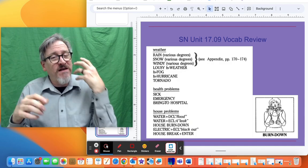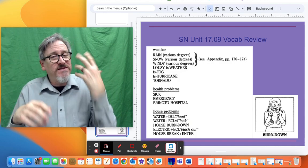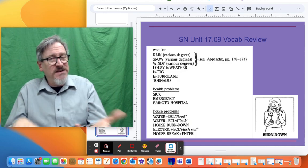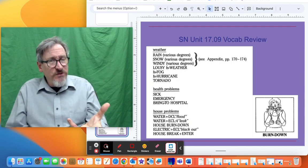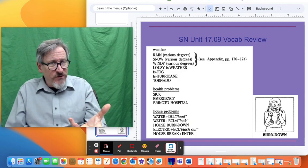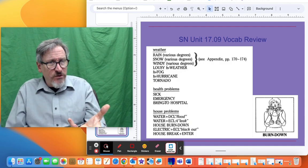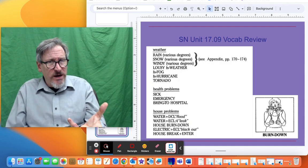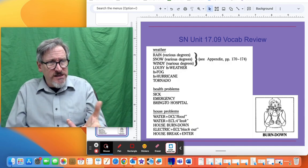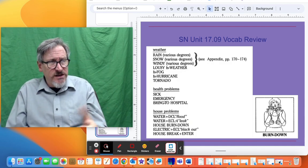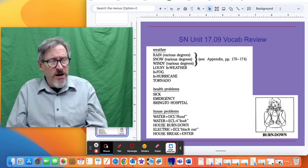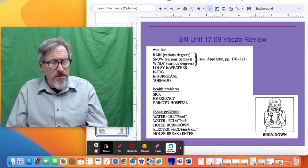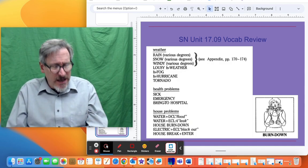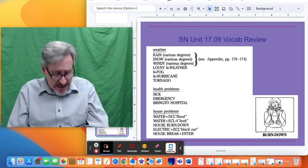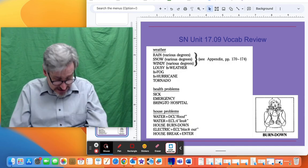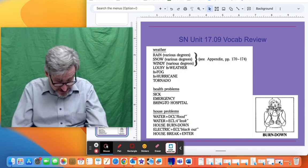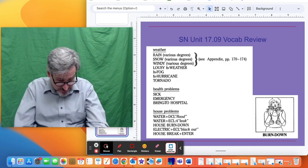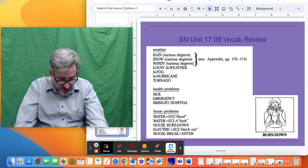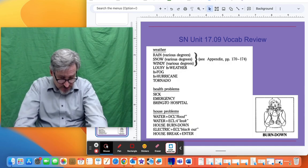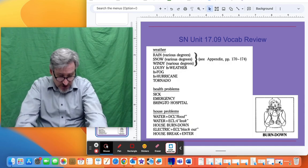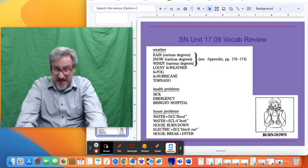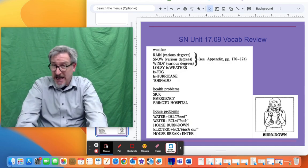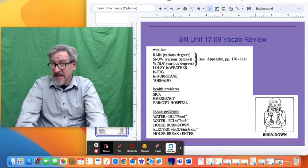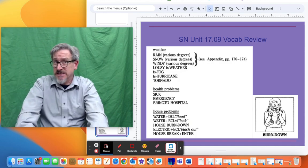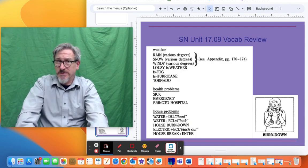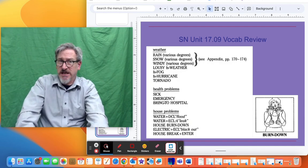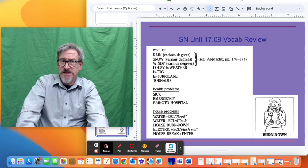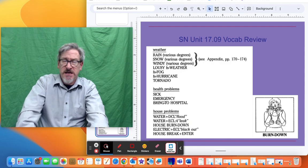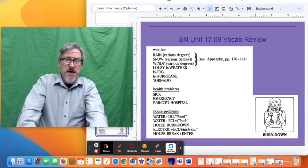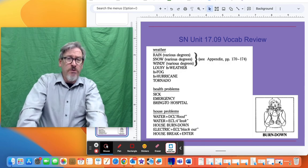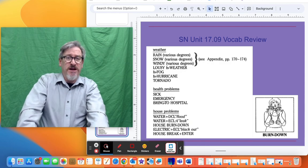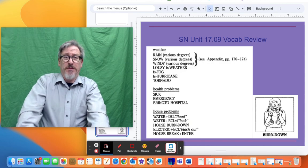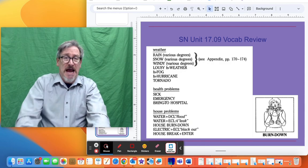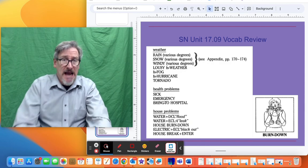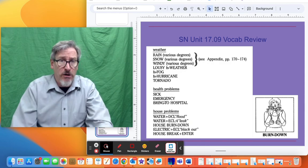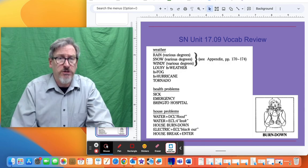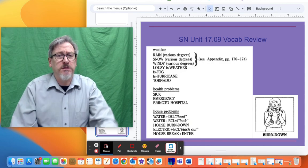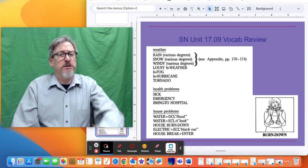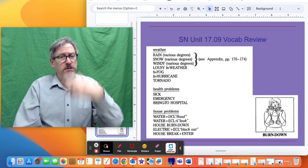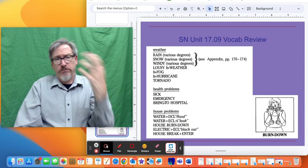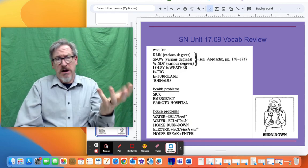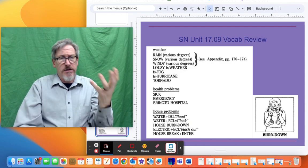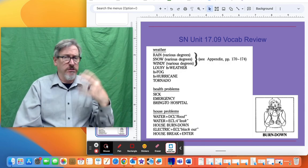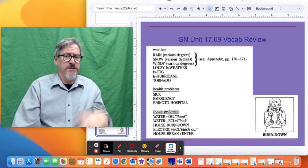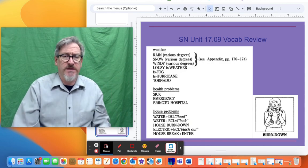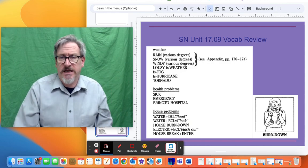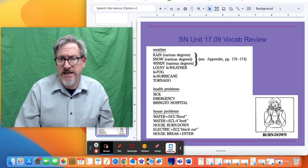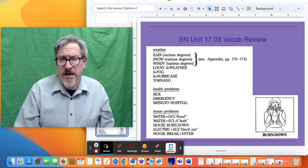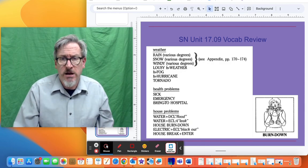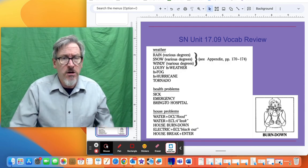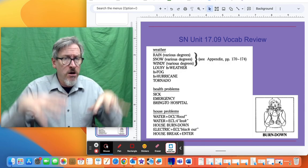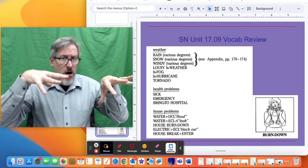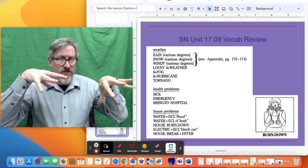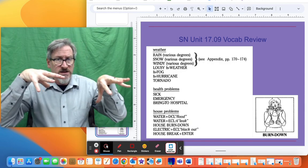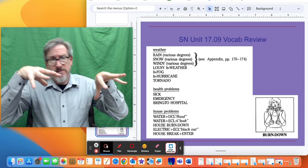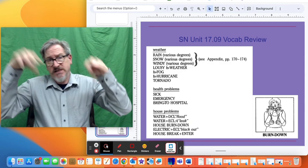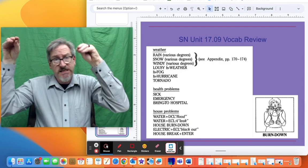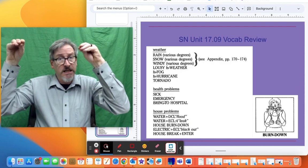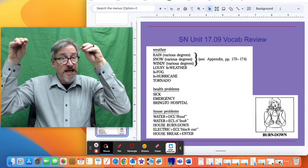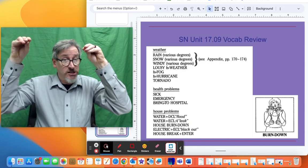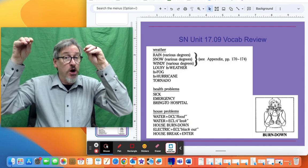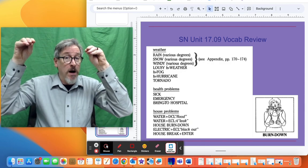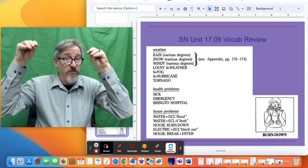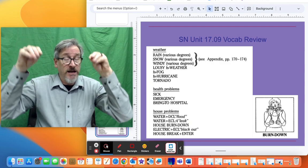I've seen a few different ways, mainly classifiers for indicating that something is, we had a blackout or brownout or something like that. Oftentimes it's